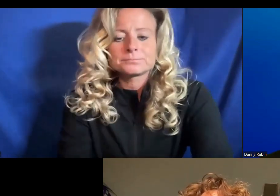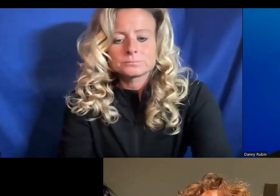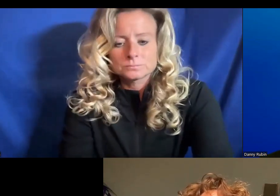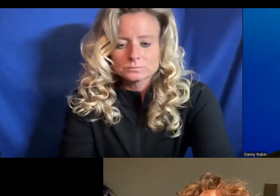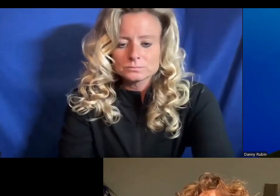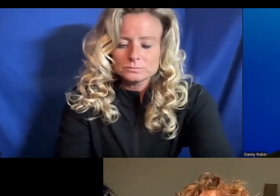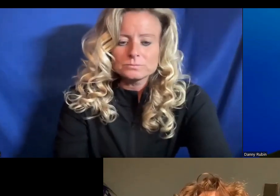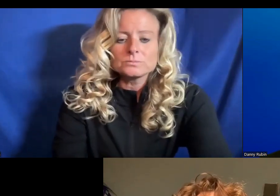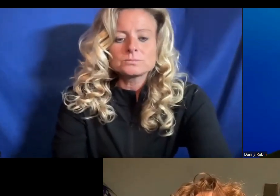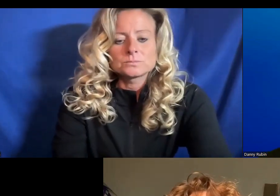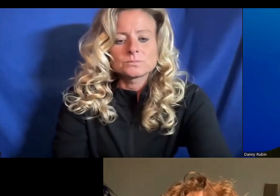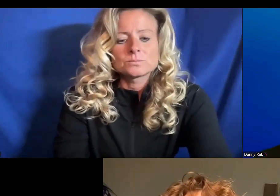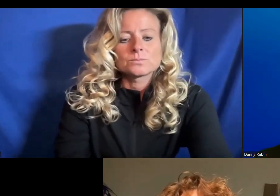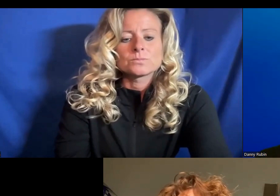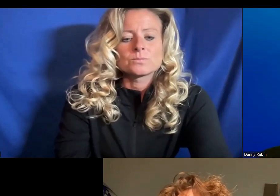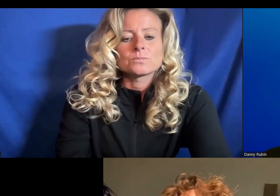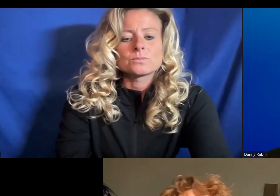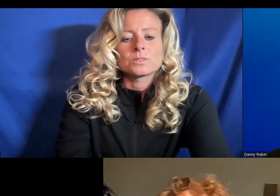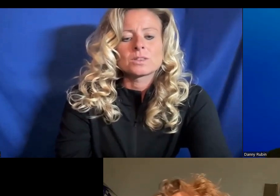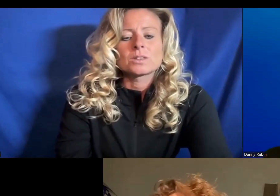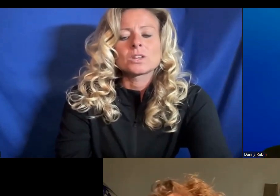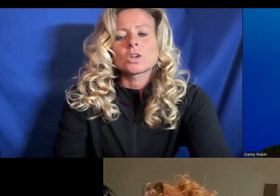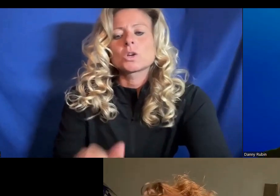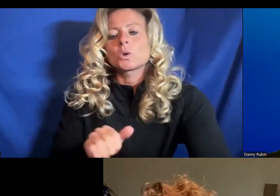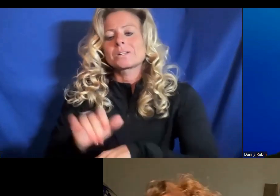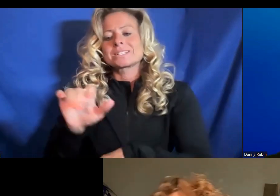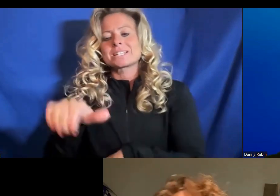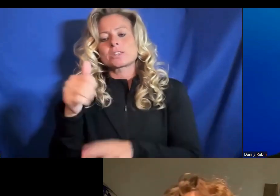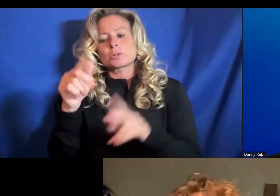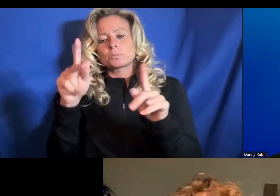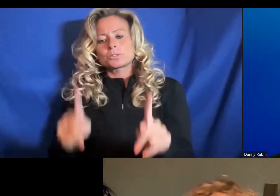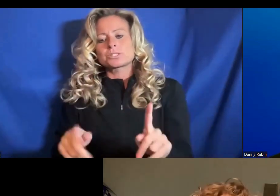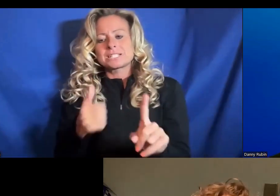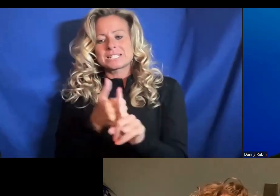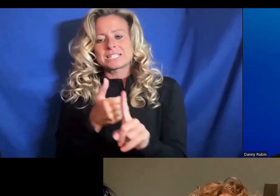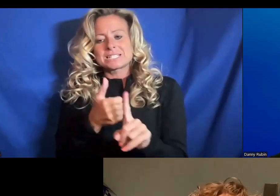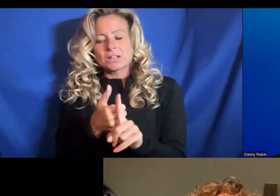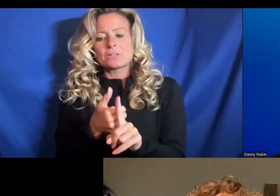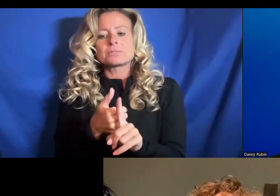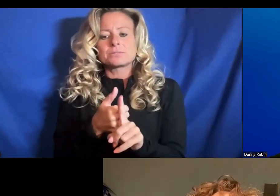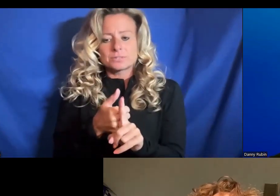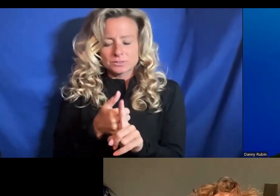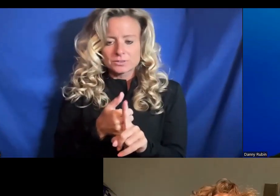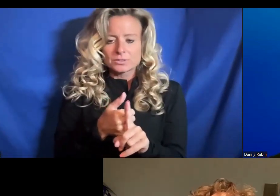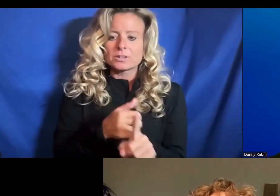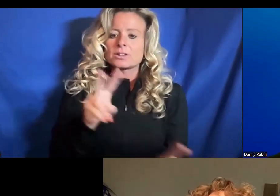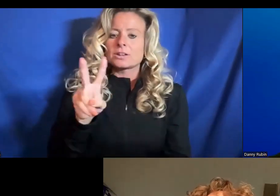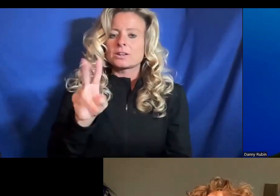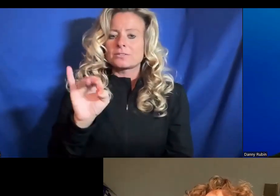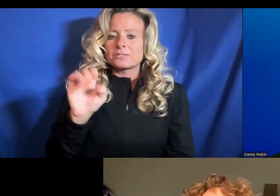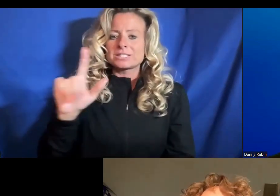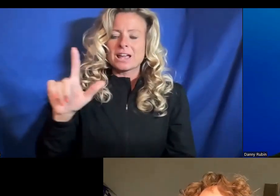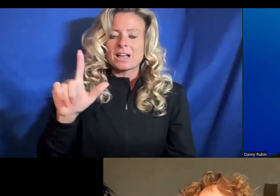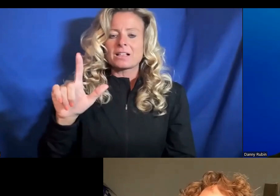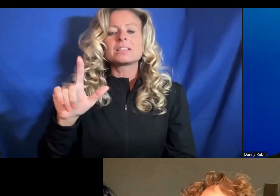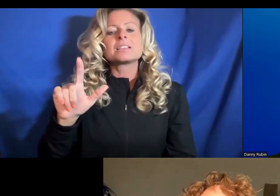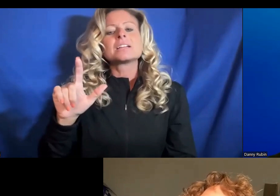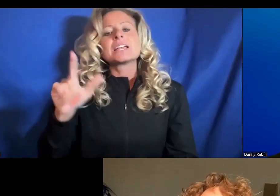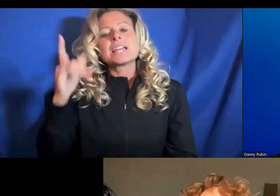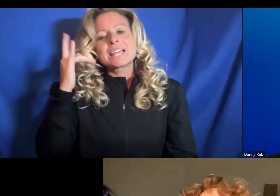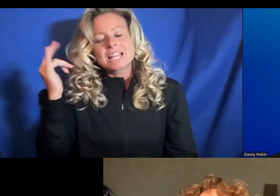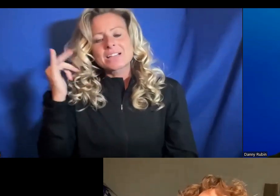We sent someone else to Vidal in DC. There's also Vidal in California. So I think we